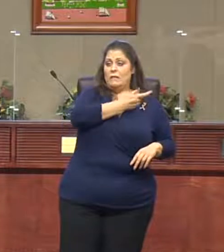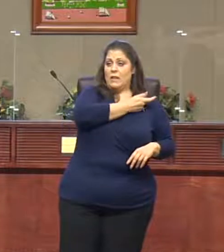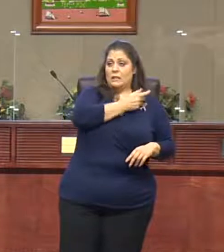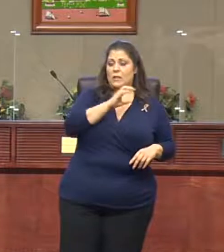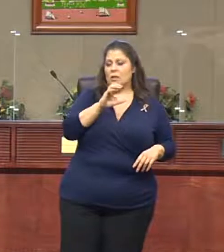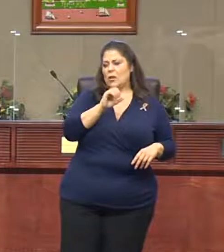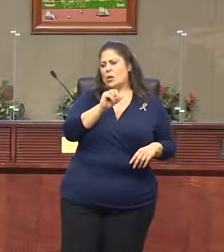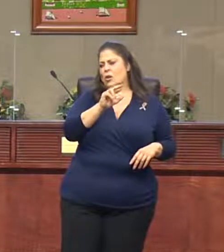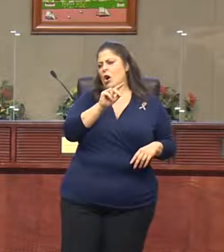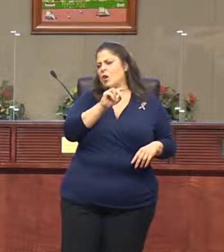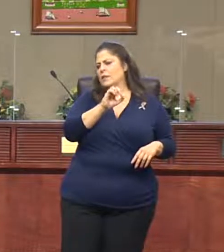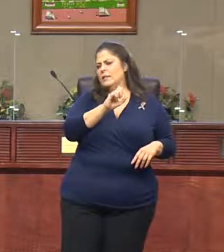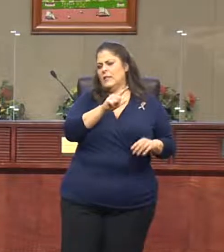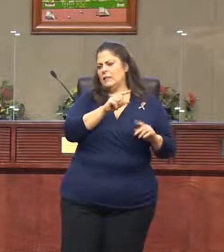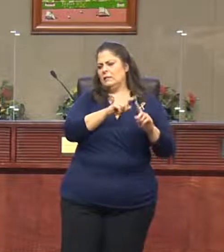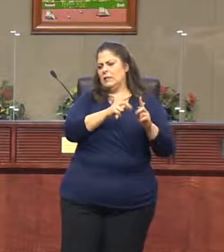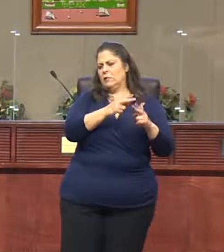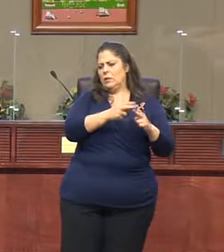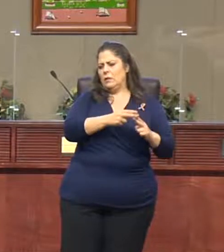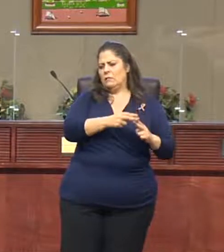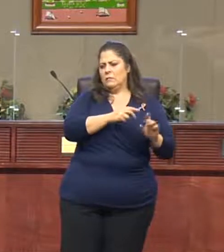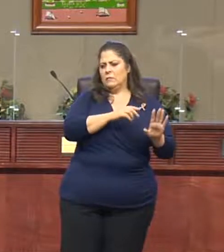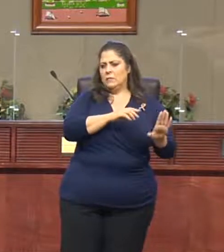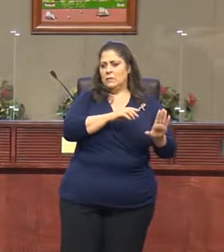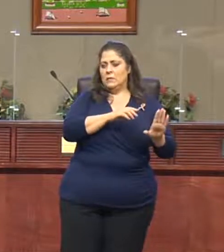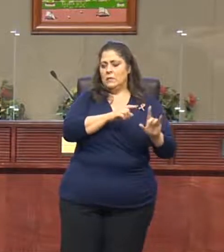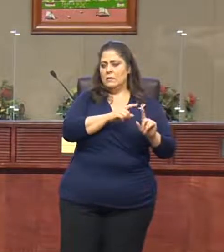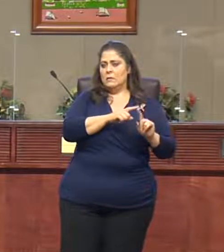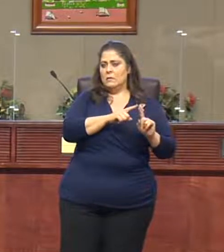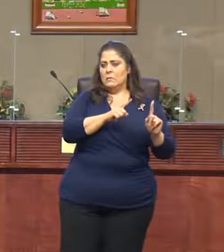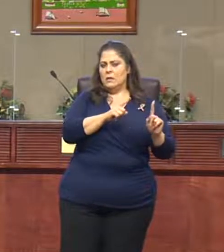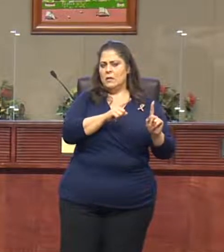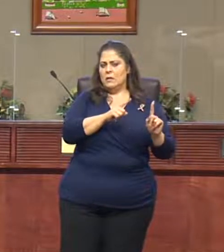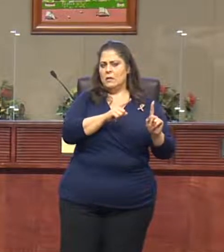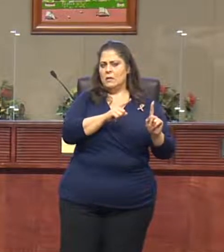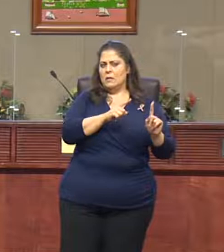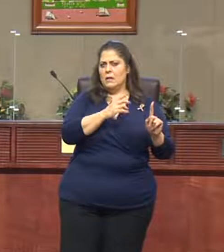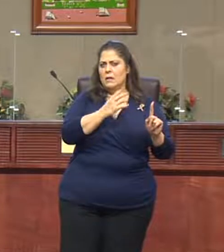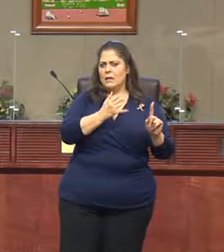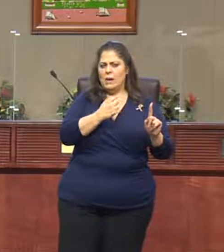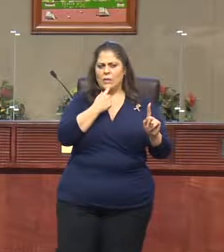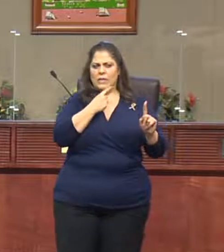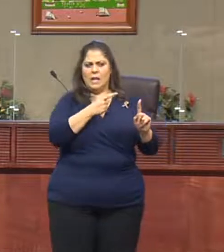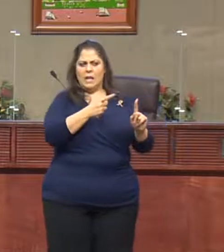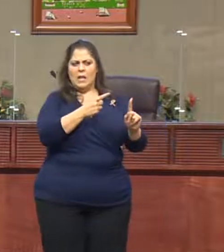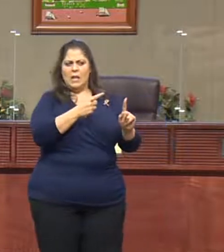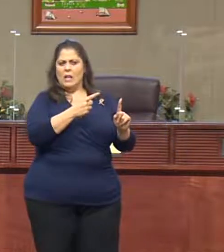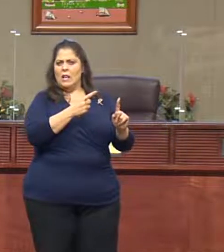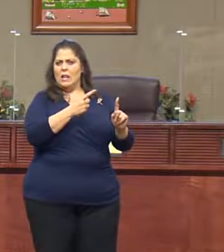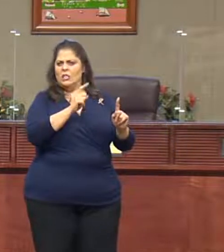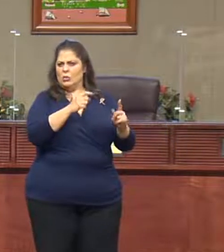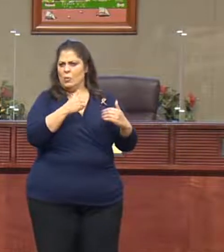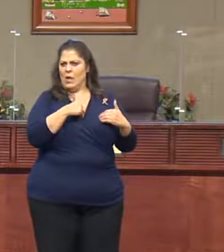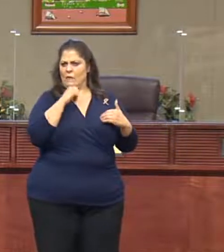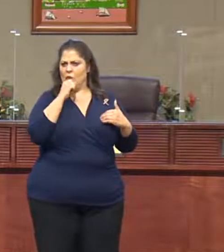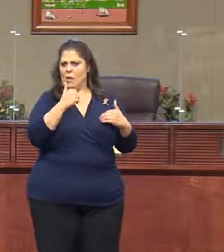Gardasil, or whatever name it may have. And now we are questioning if we should have it or not have it, the HPV vaccine.